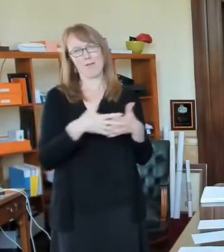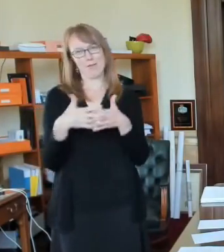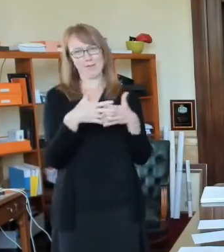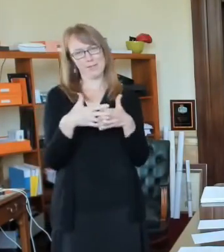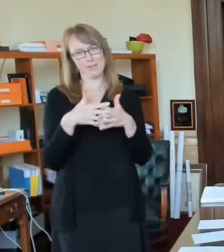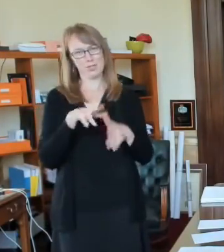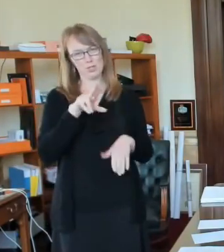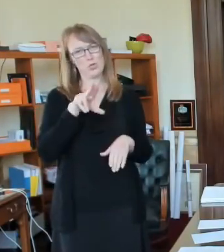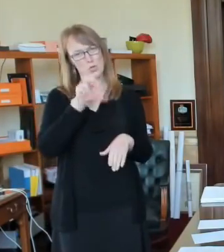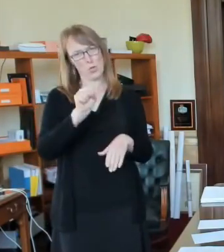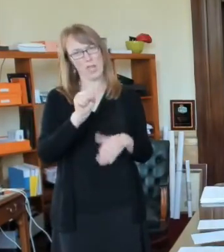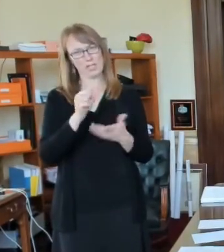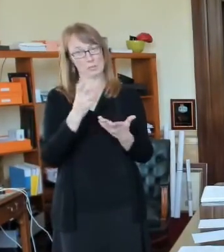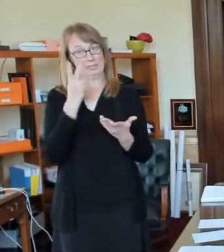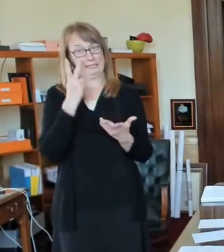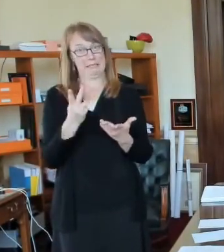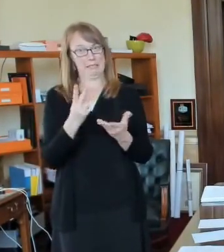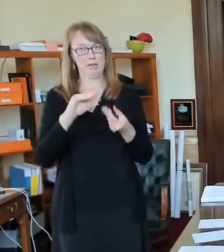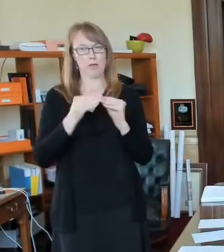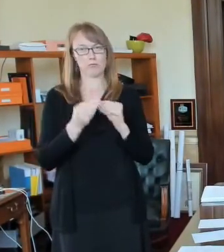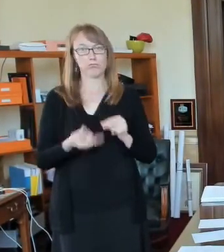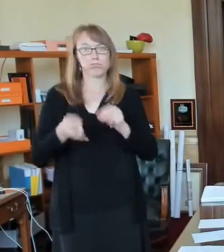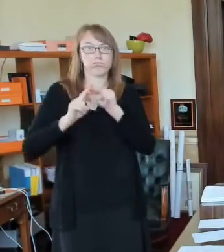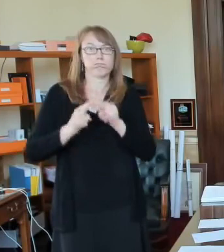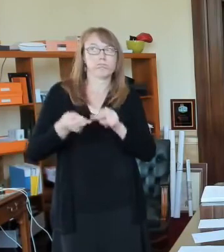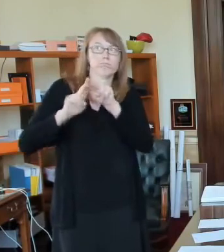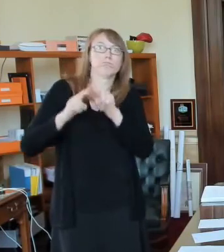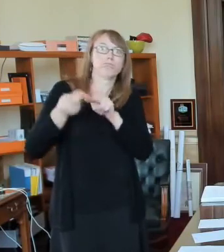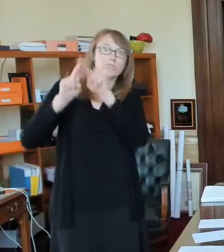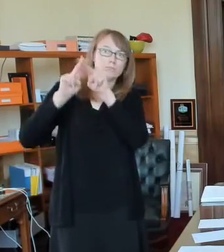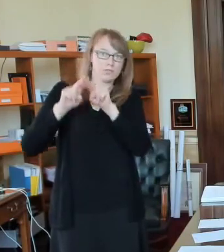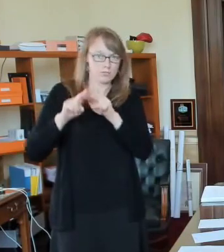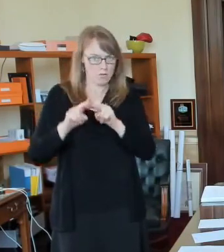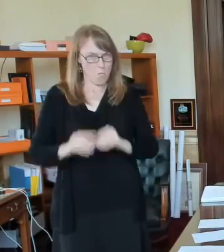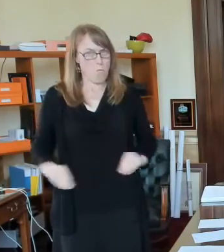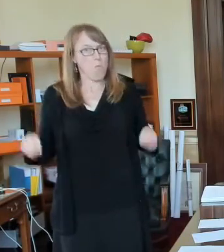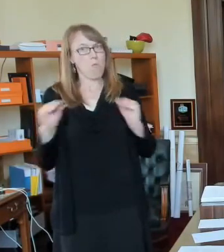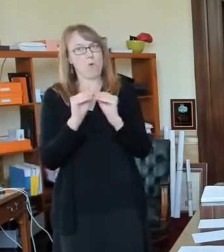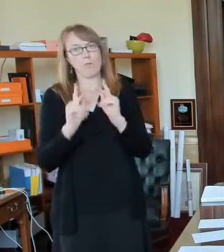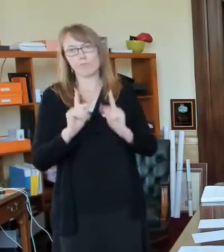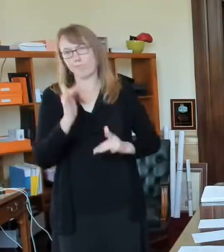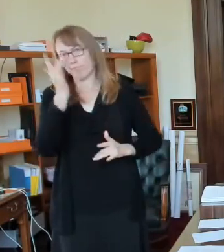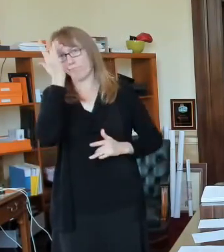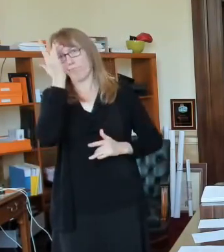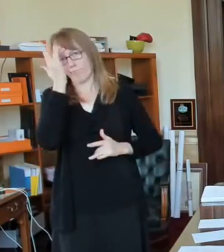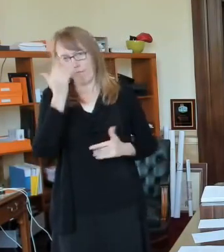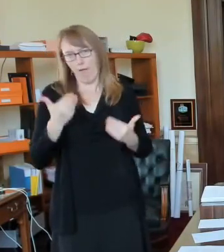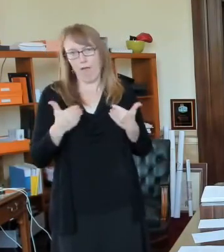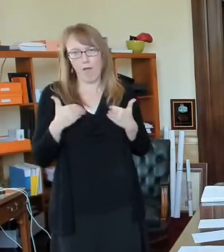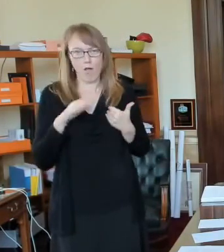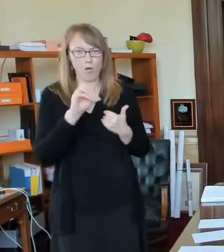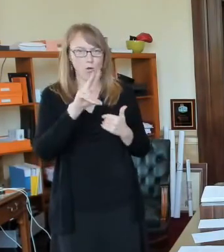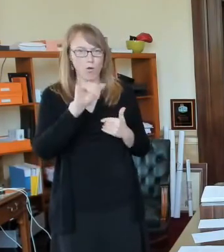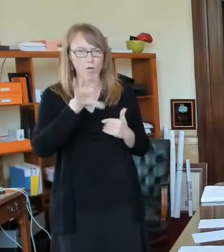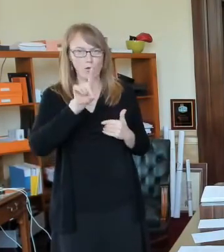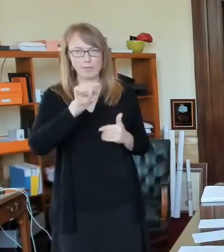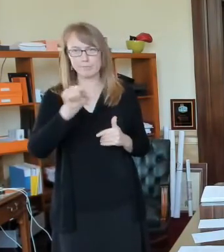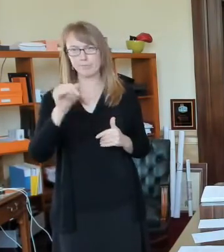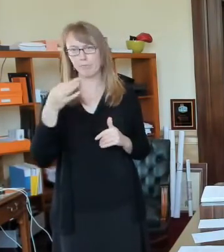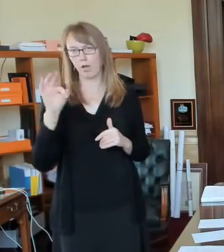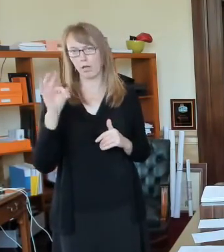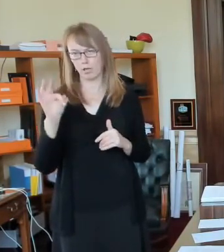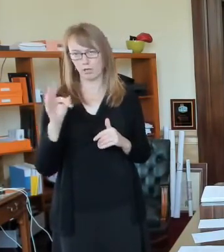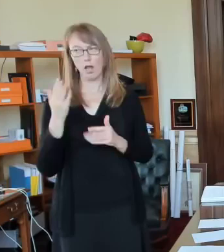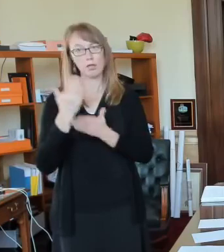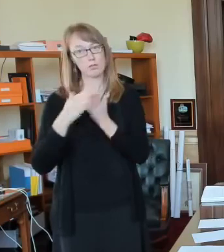the U.S. is, we're seeing big rises in the number of positive COVID cases across the country. In some states more